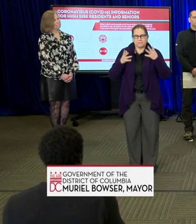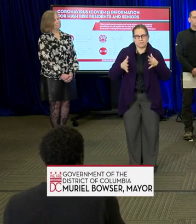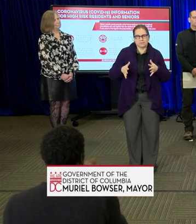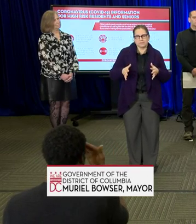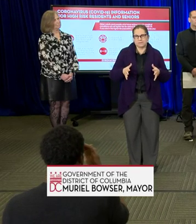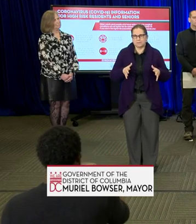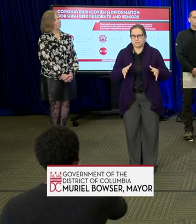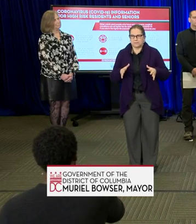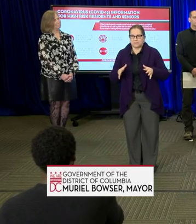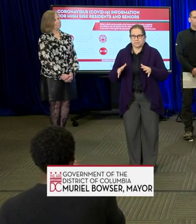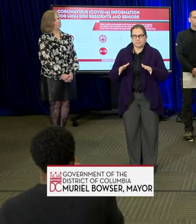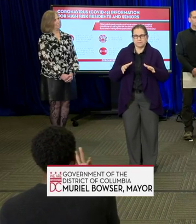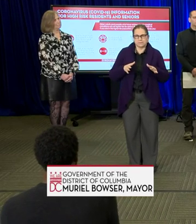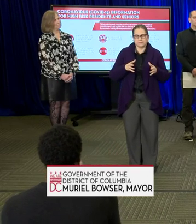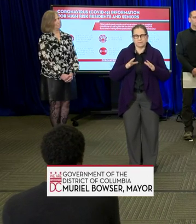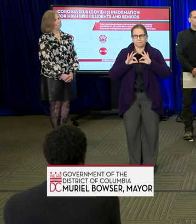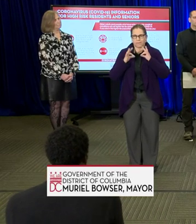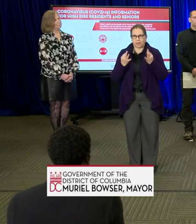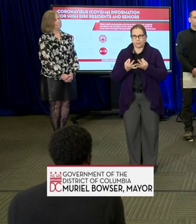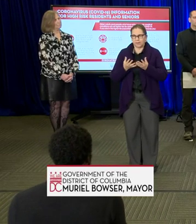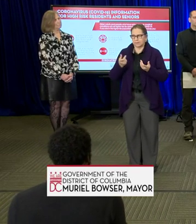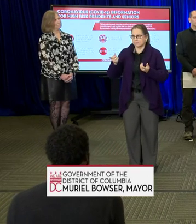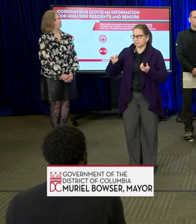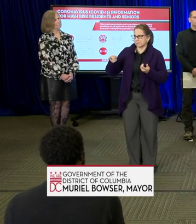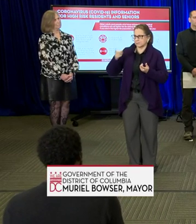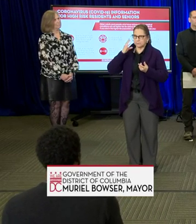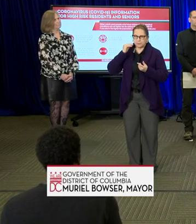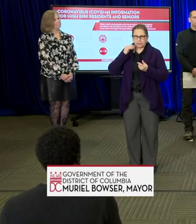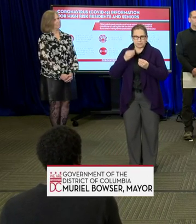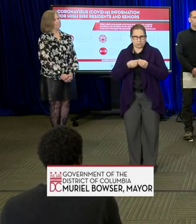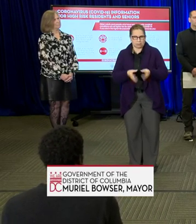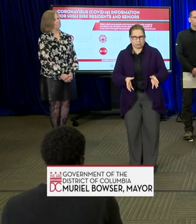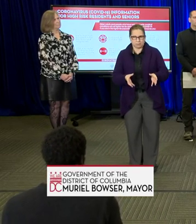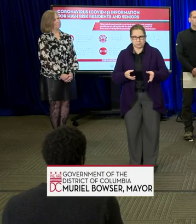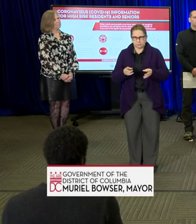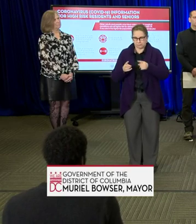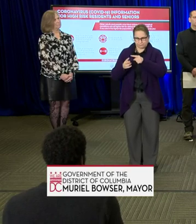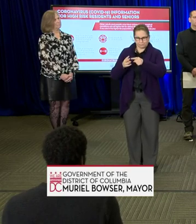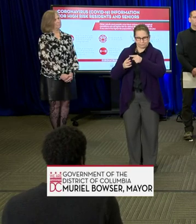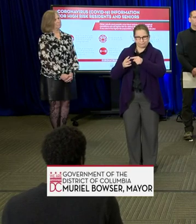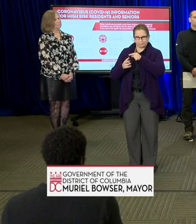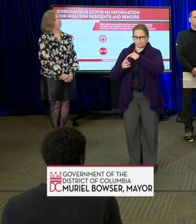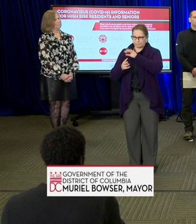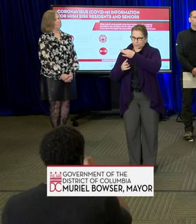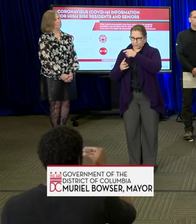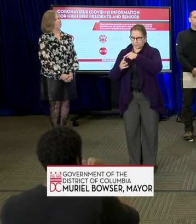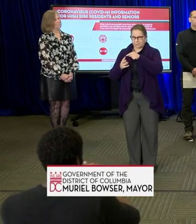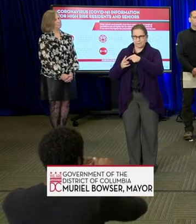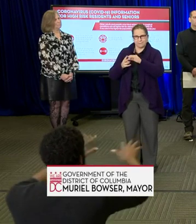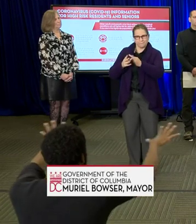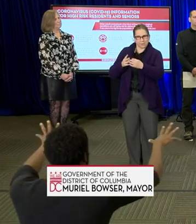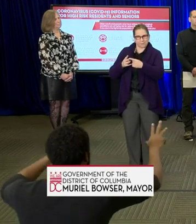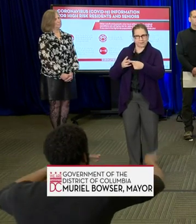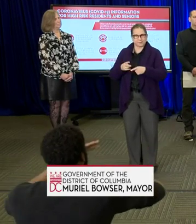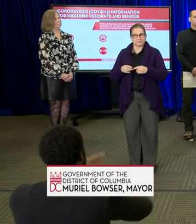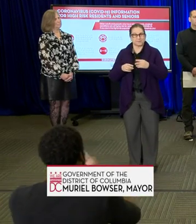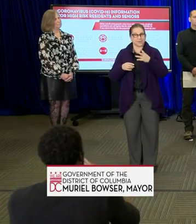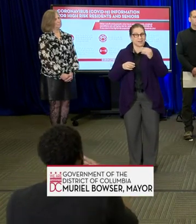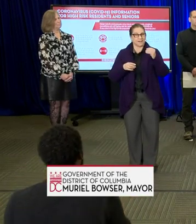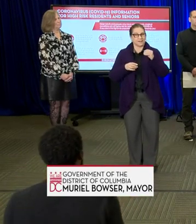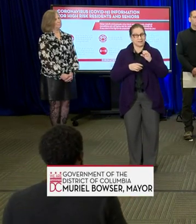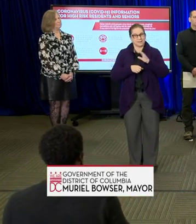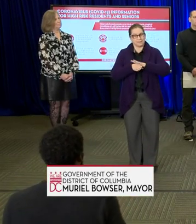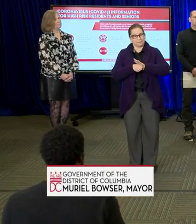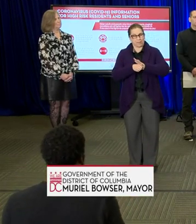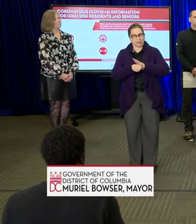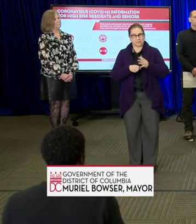have lost loved ones to COVID-19 here in the District of Columbia, in our nation, and across the globe, and with those who